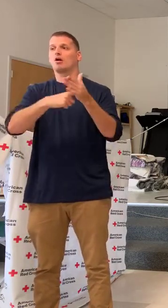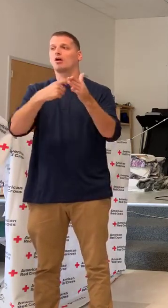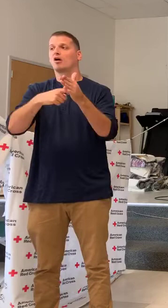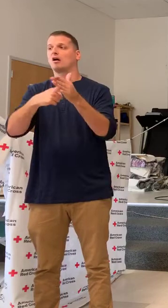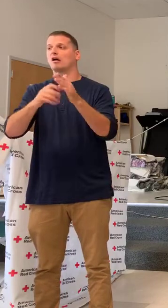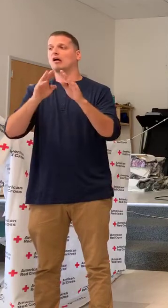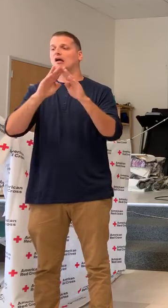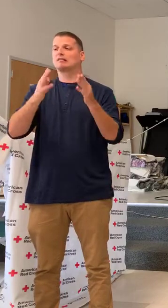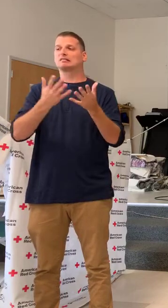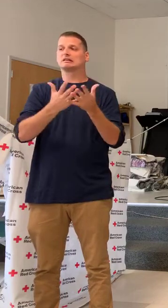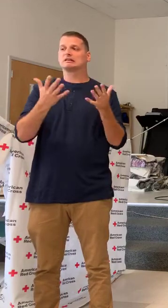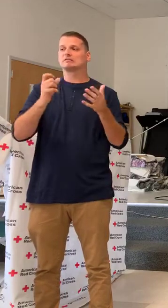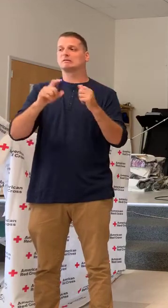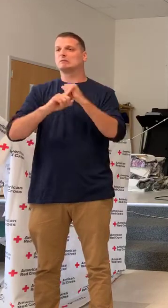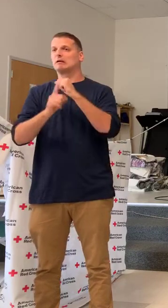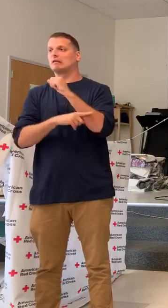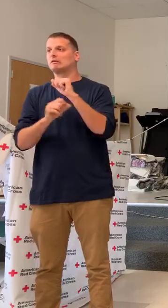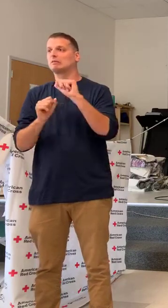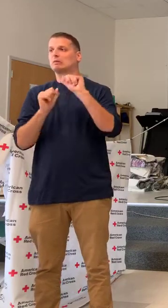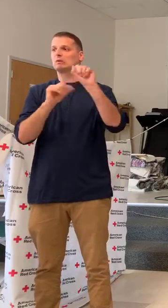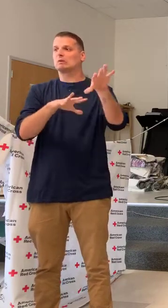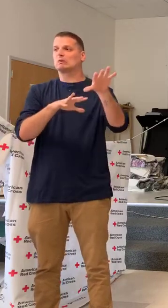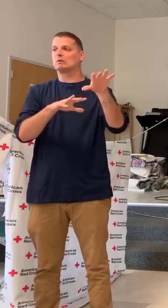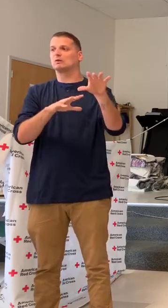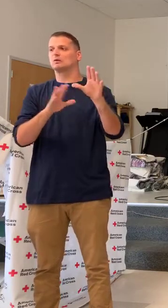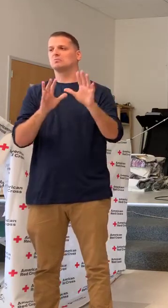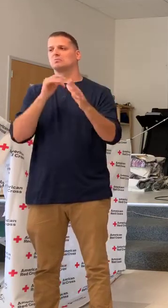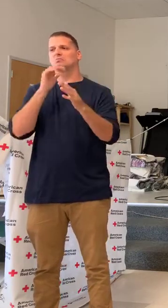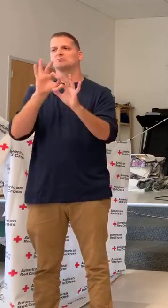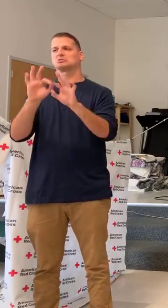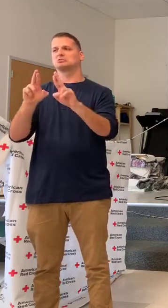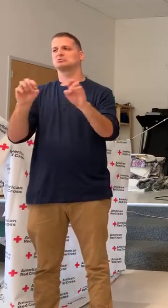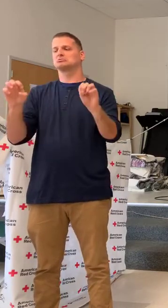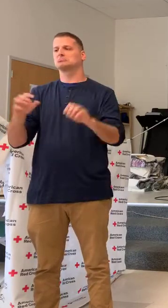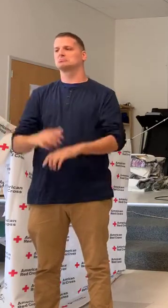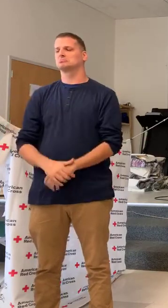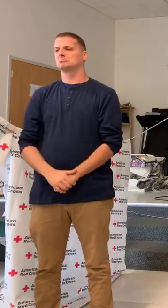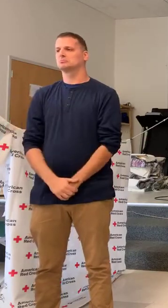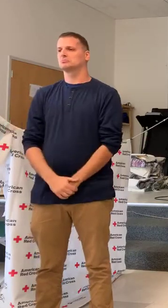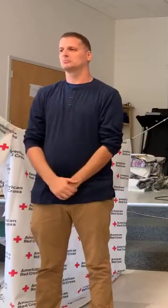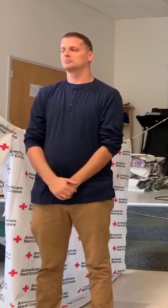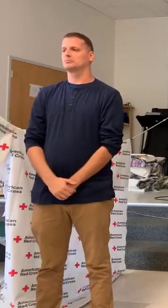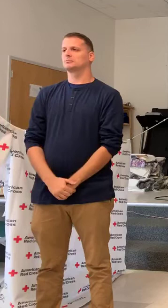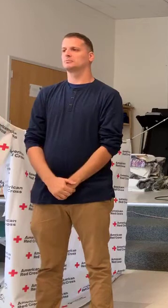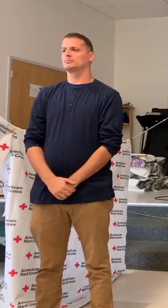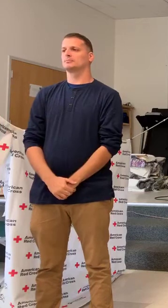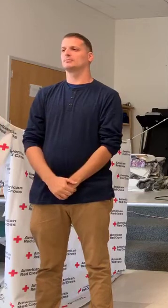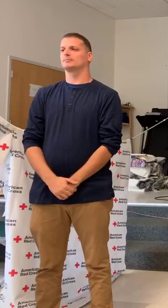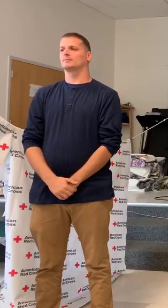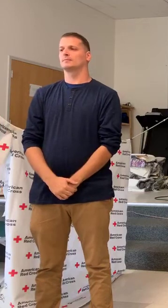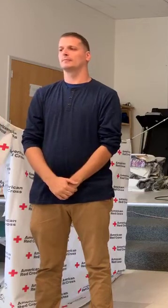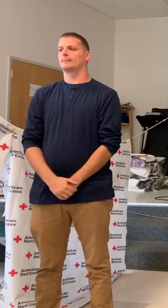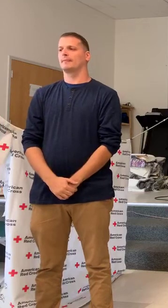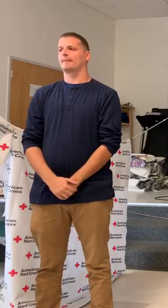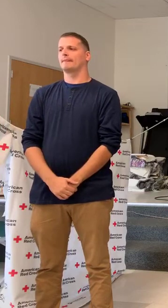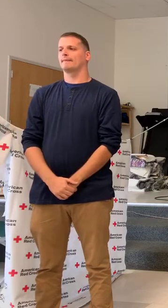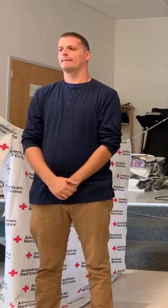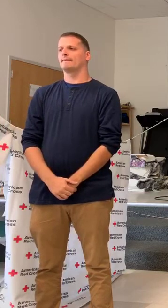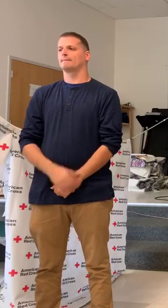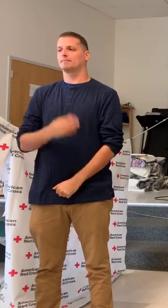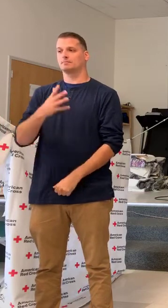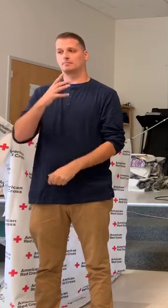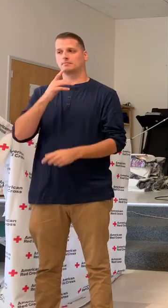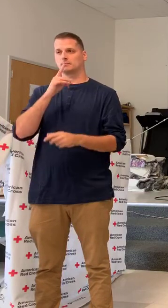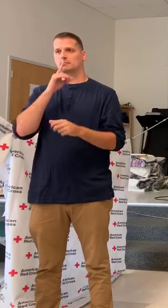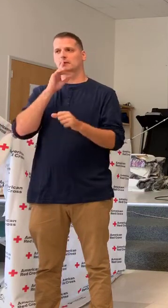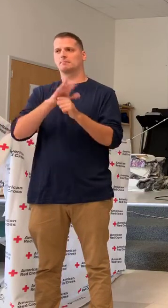stuff that you need to dispose of to these sites, whether it's dumpsters or gravel pits. So I just want to assure you we will be taking care of that. Hopefully